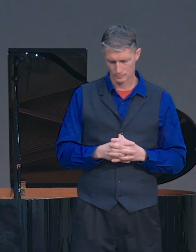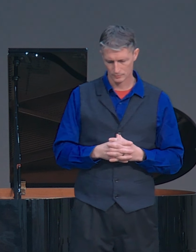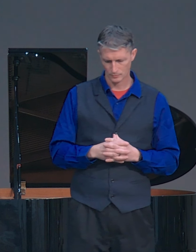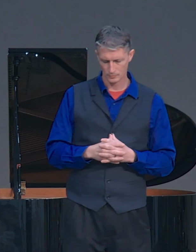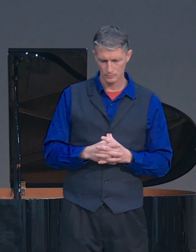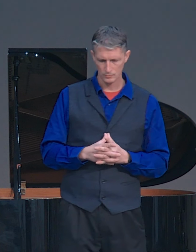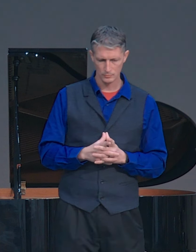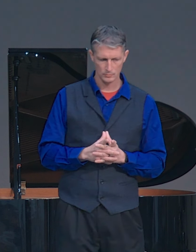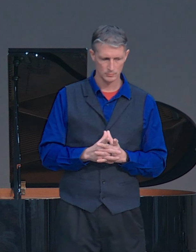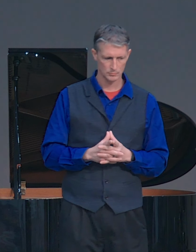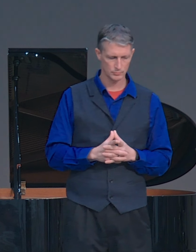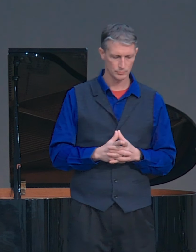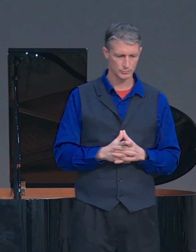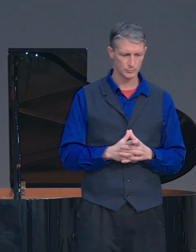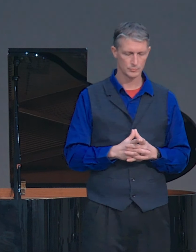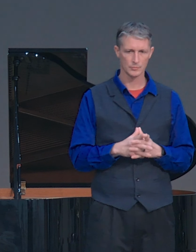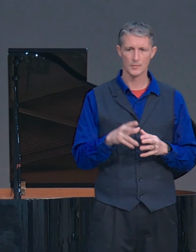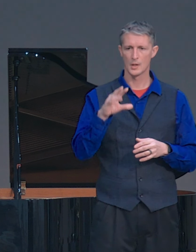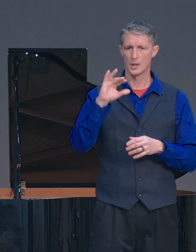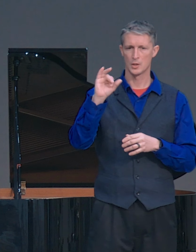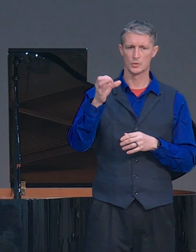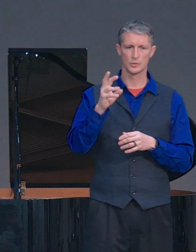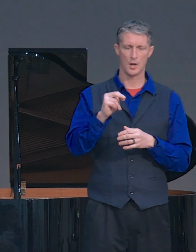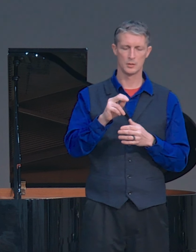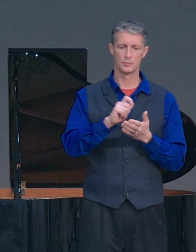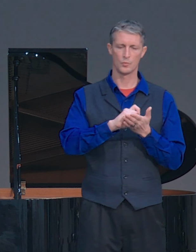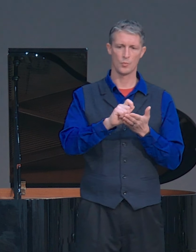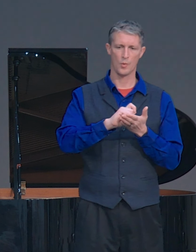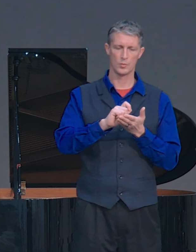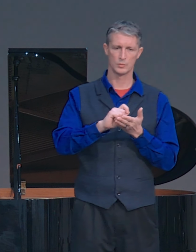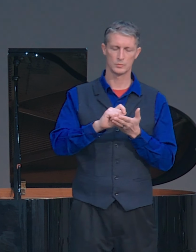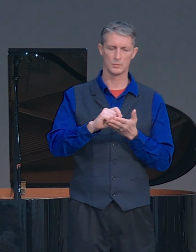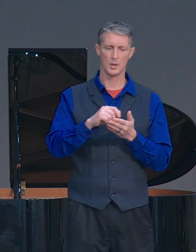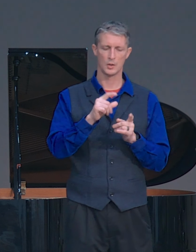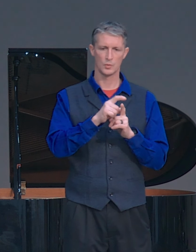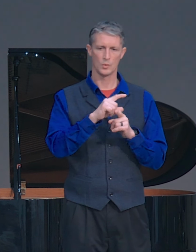John wrote these words about Jesus.